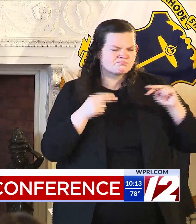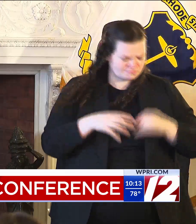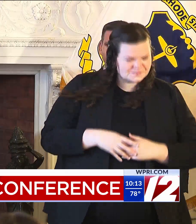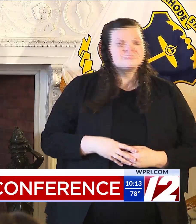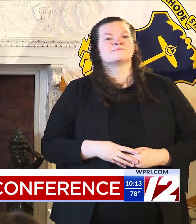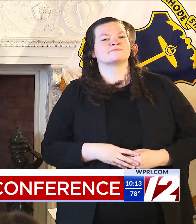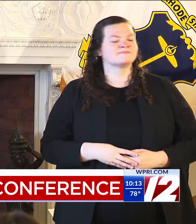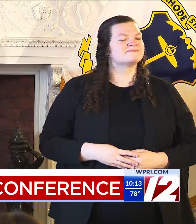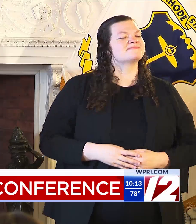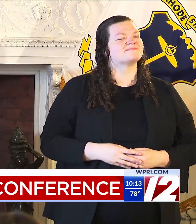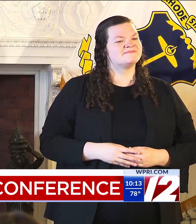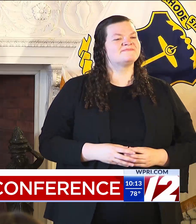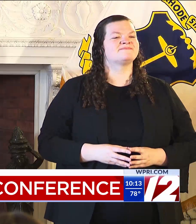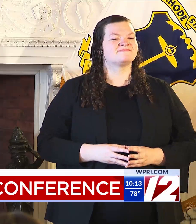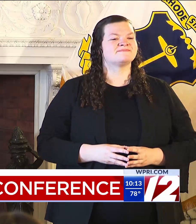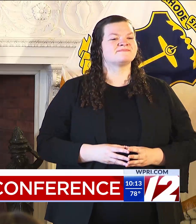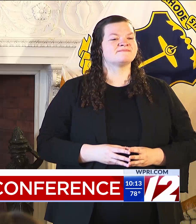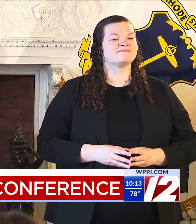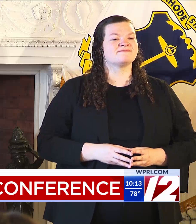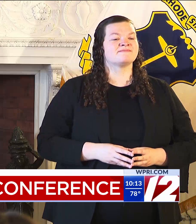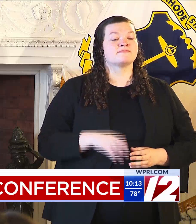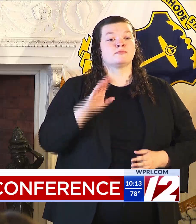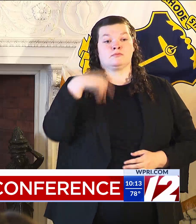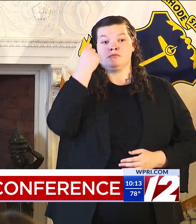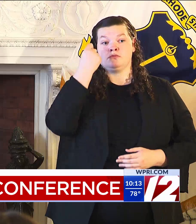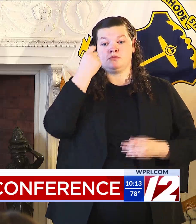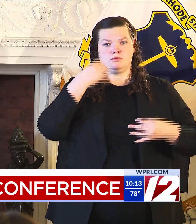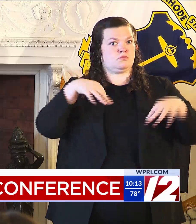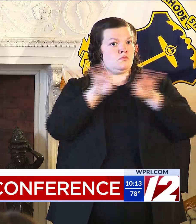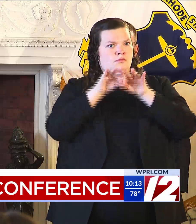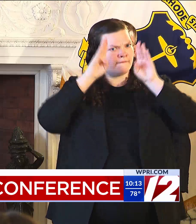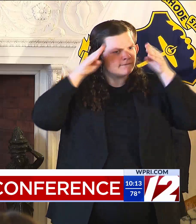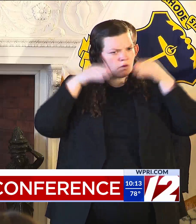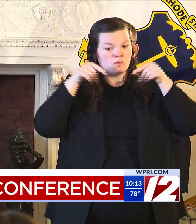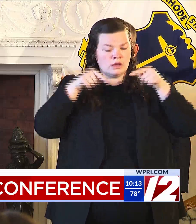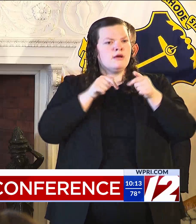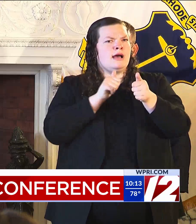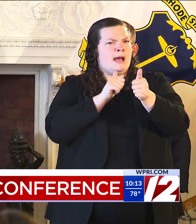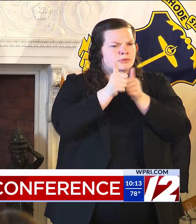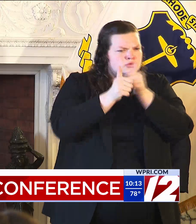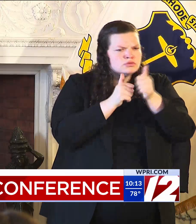By having competition between industry leaders,